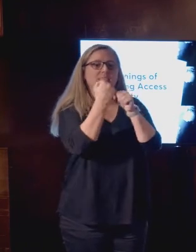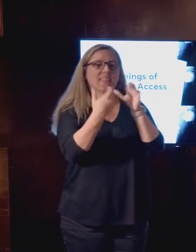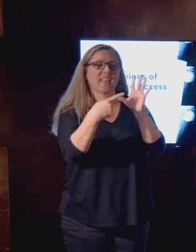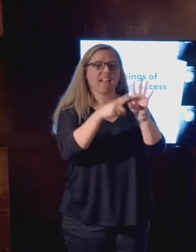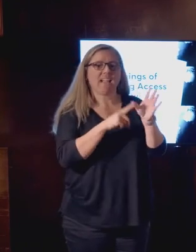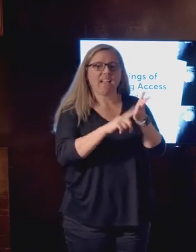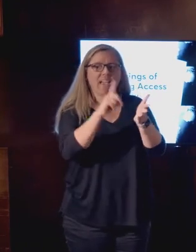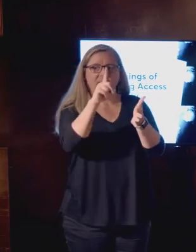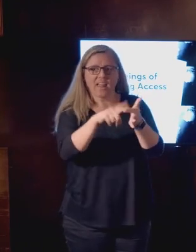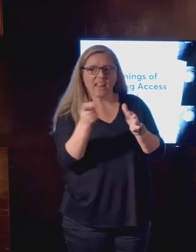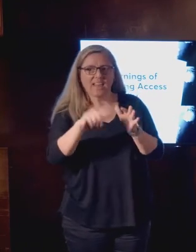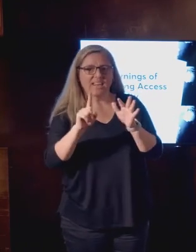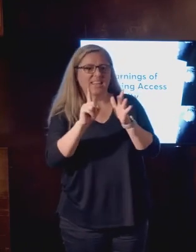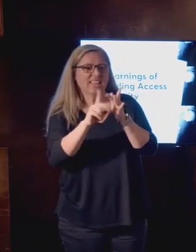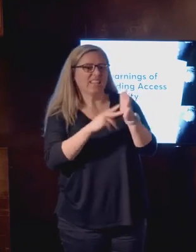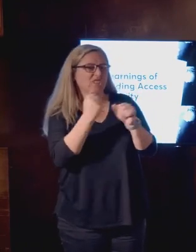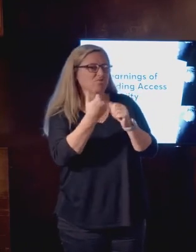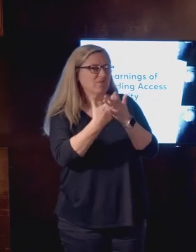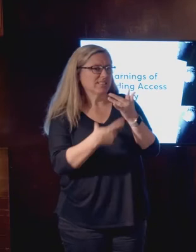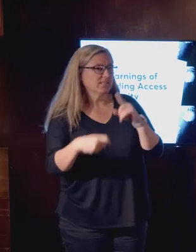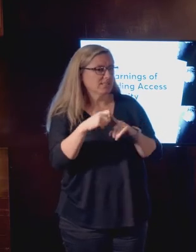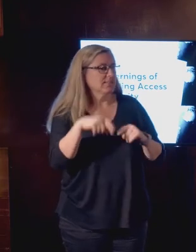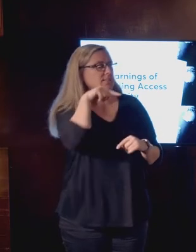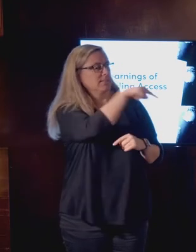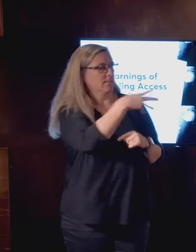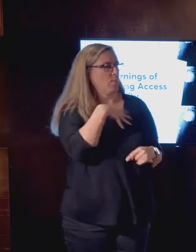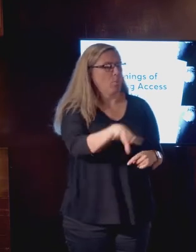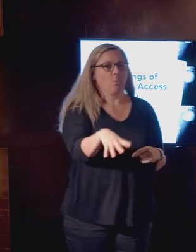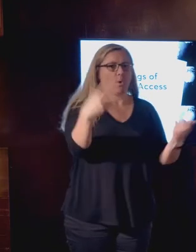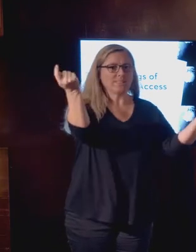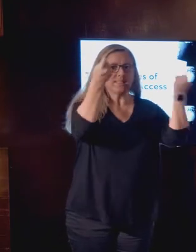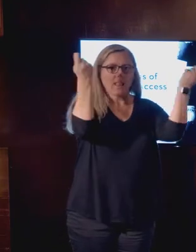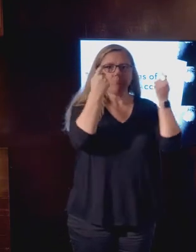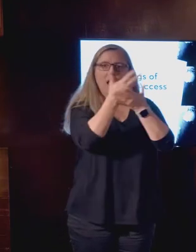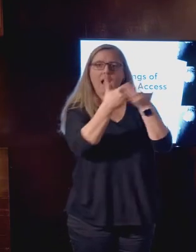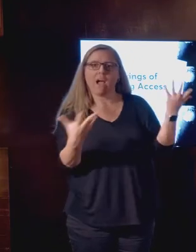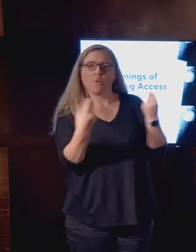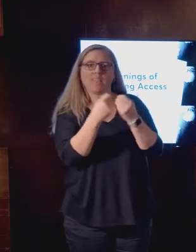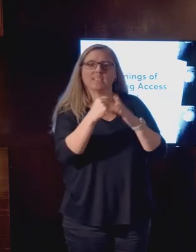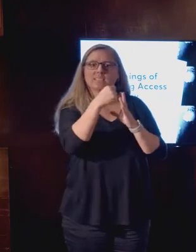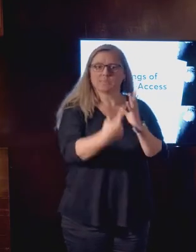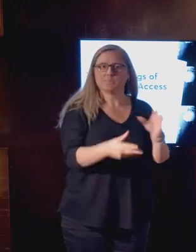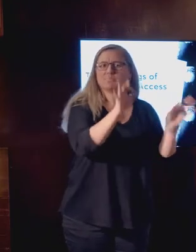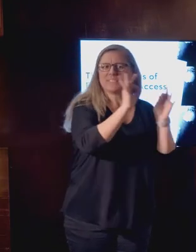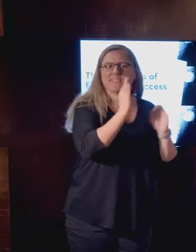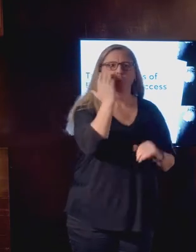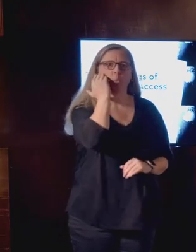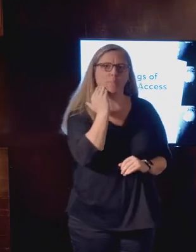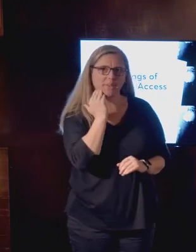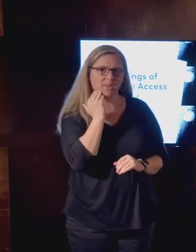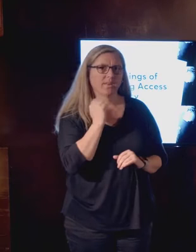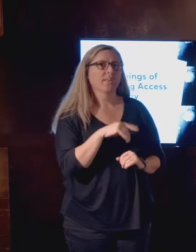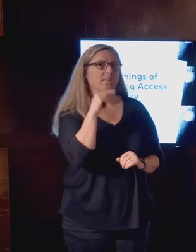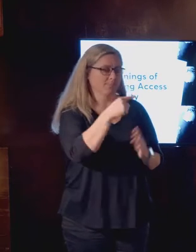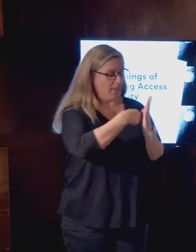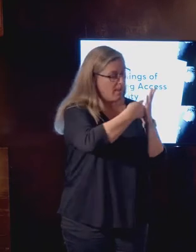Ingrid Ferent, who are very much about celebrating artists with a disability, particularly women. So that show had